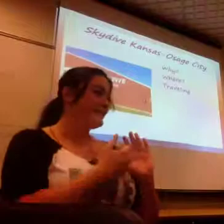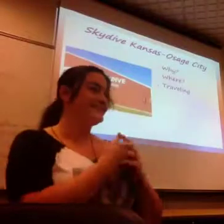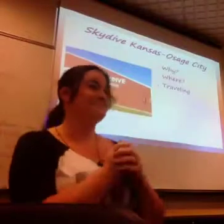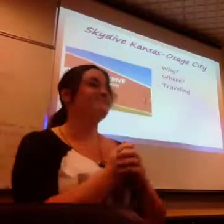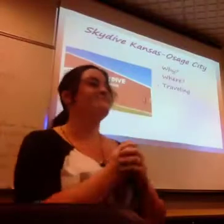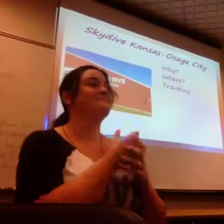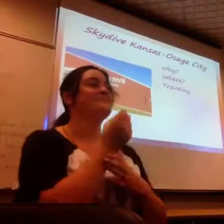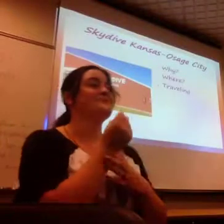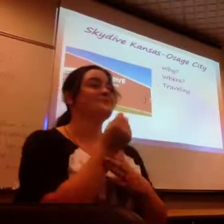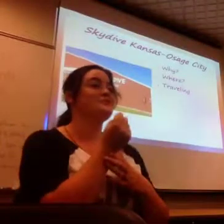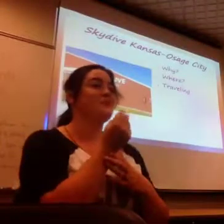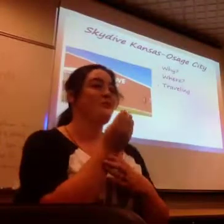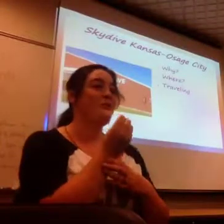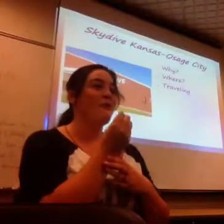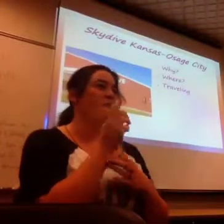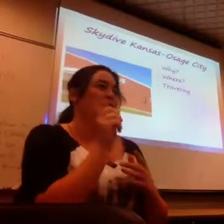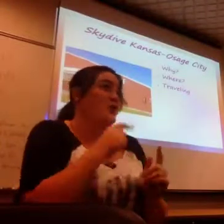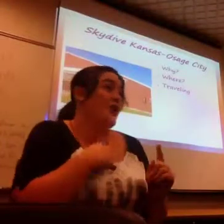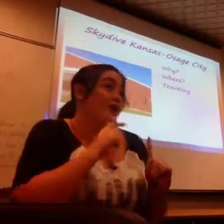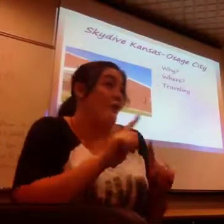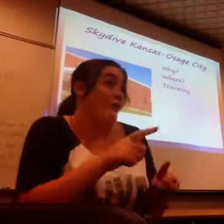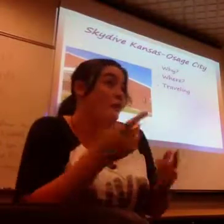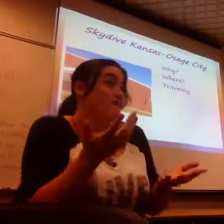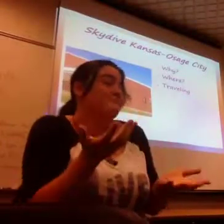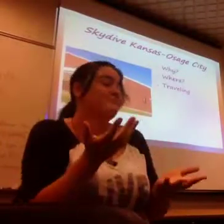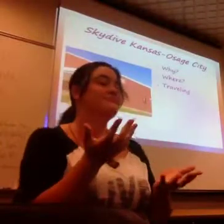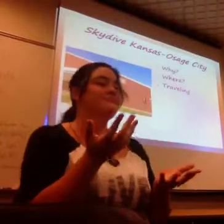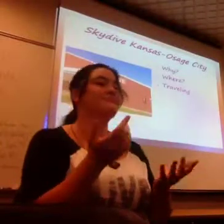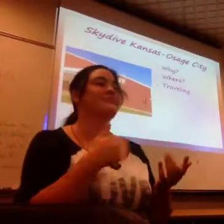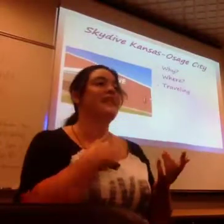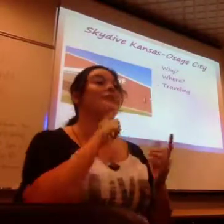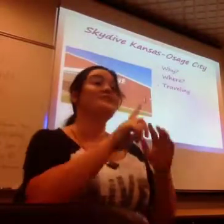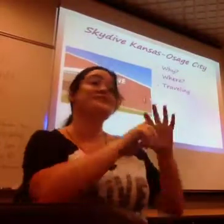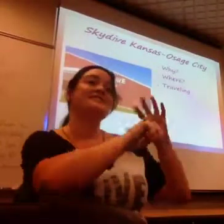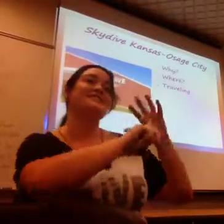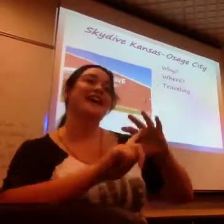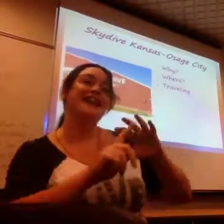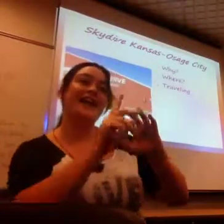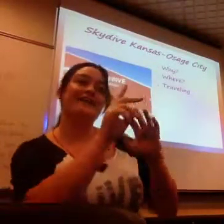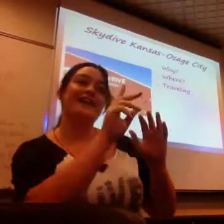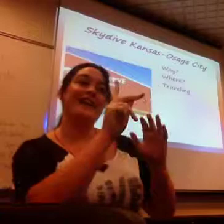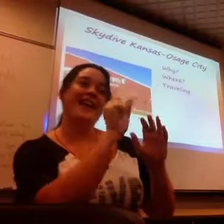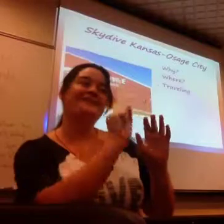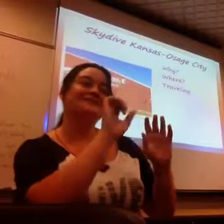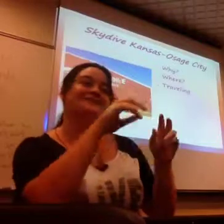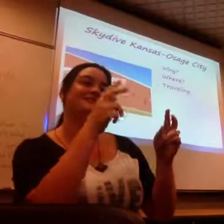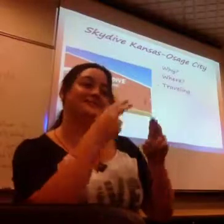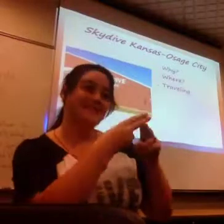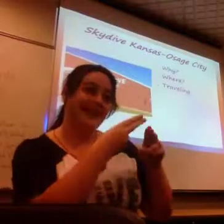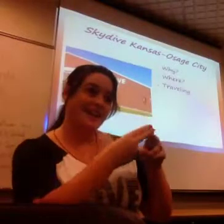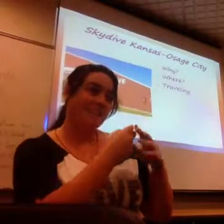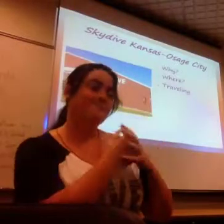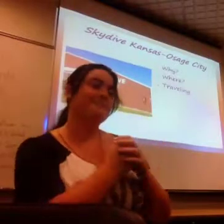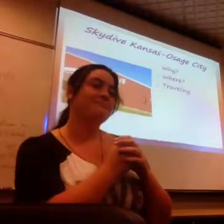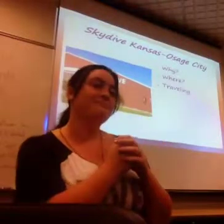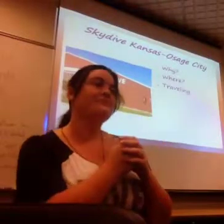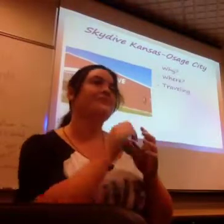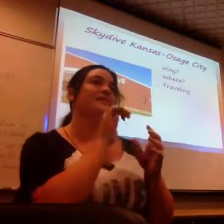So, okay, where did I go? Went to Skydive, Kansas in Osage City, which from Gardner, it took me like